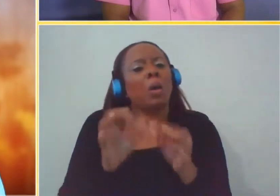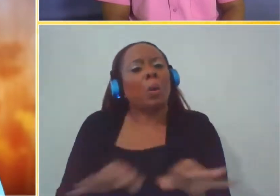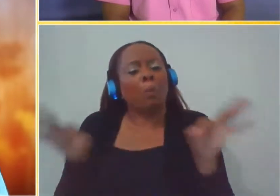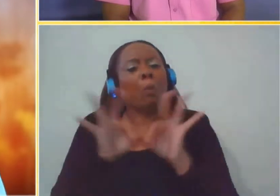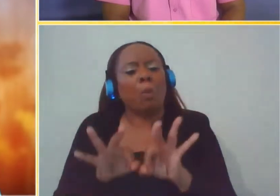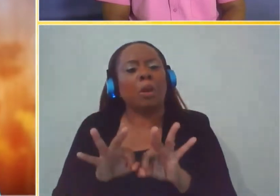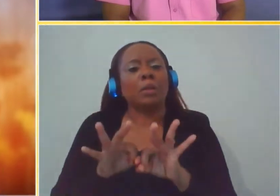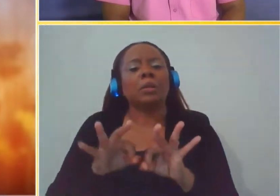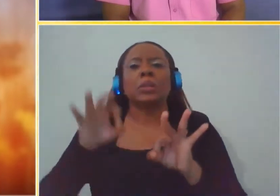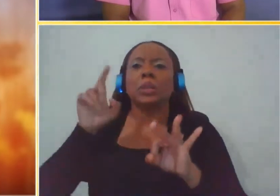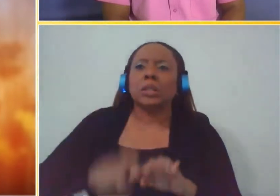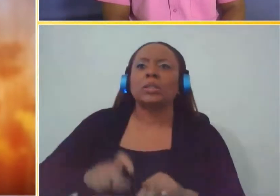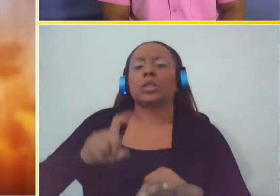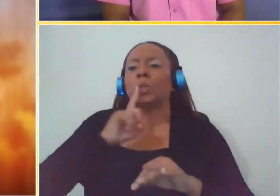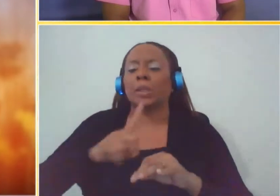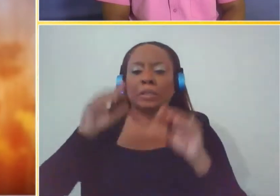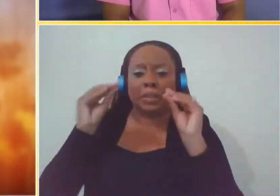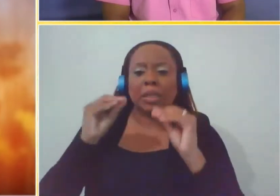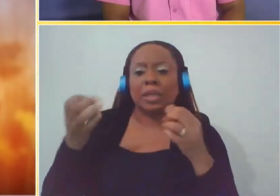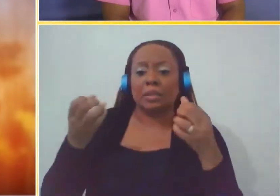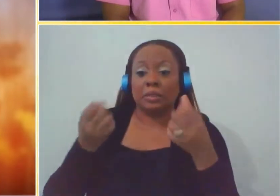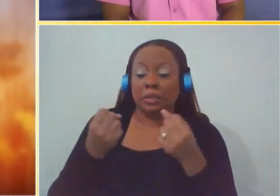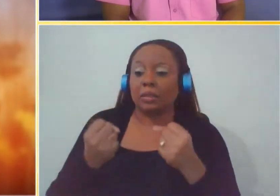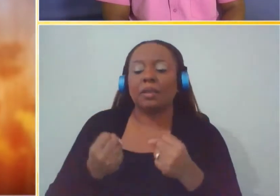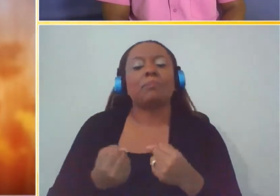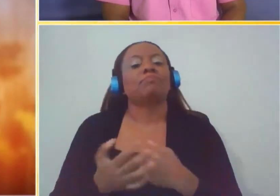early age sign language to our curriculum?